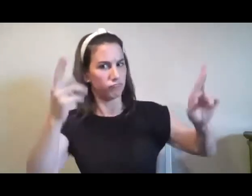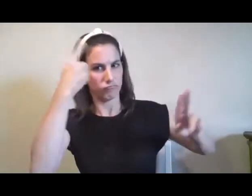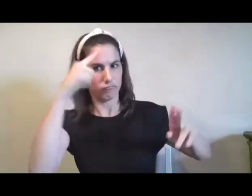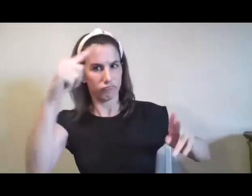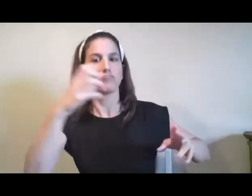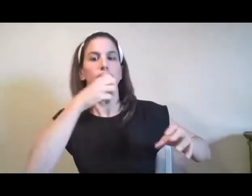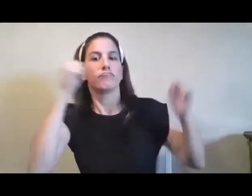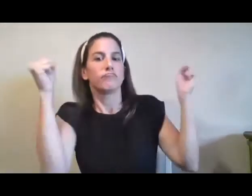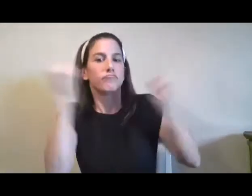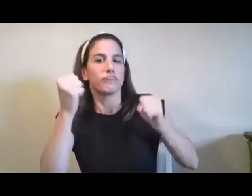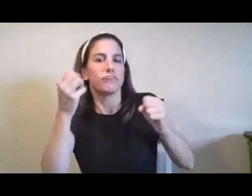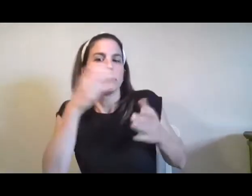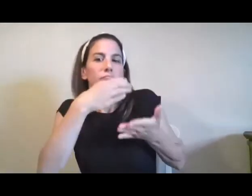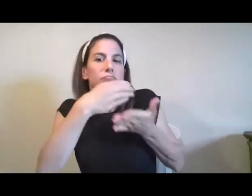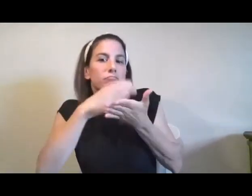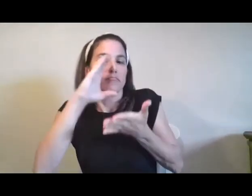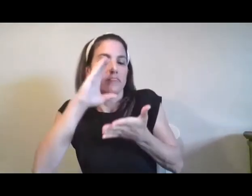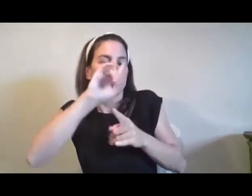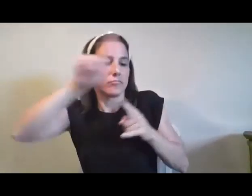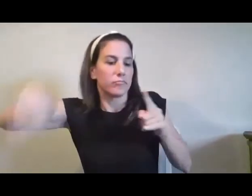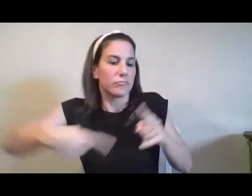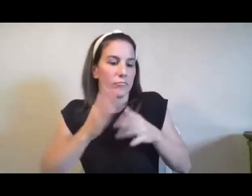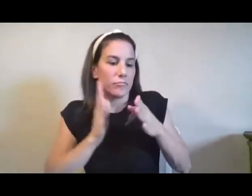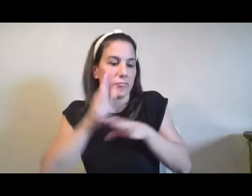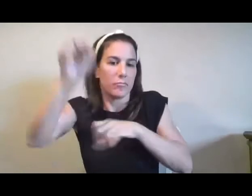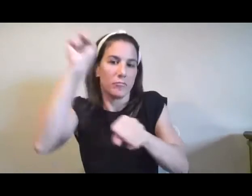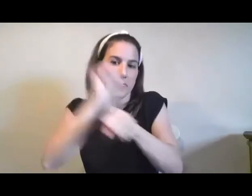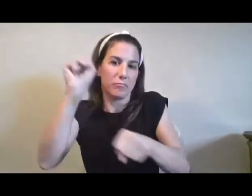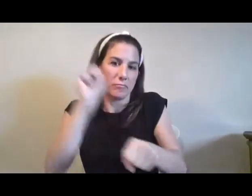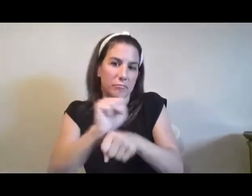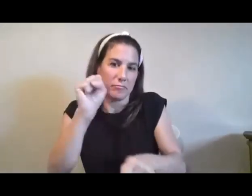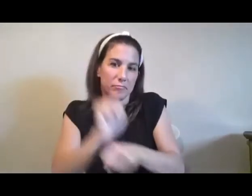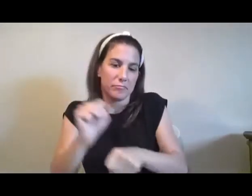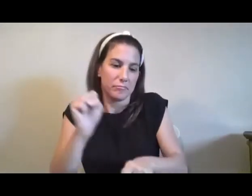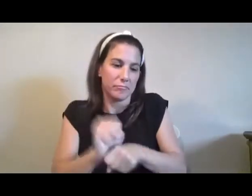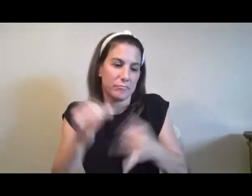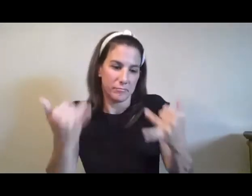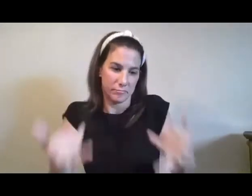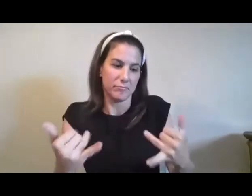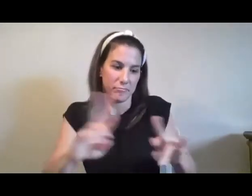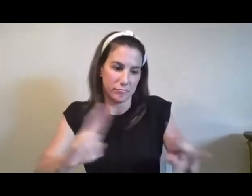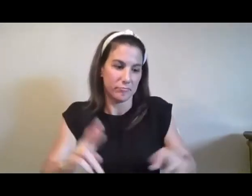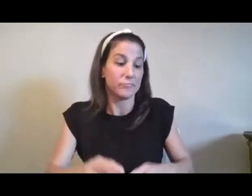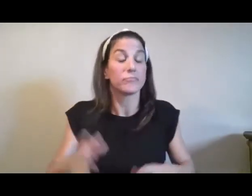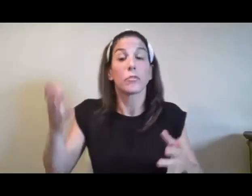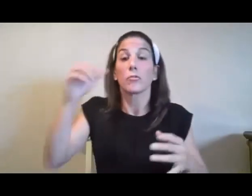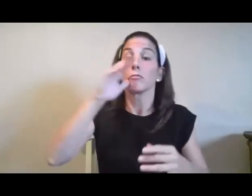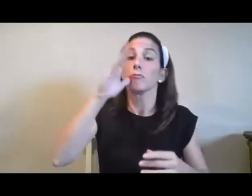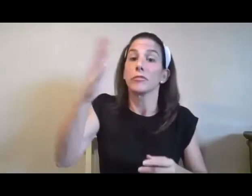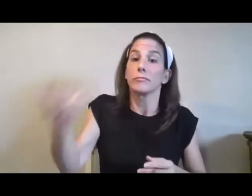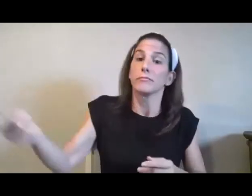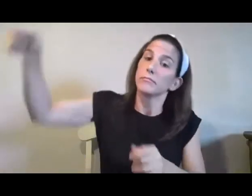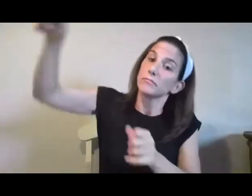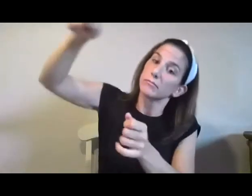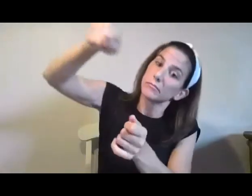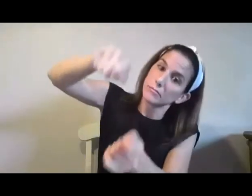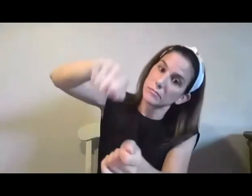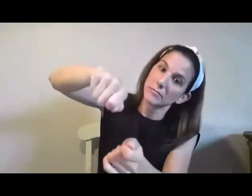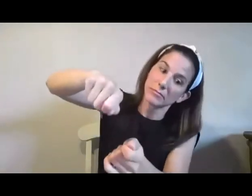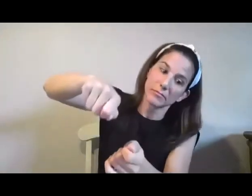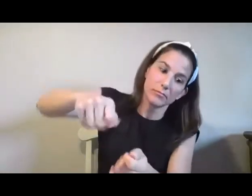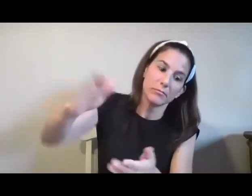cool drink after all that whirling and waving." While Graham poured the pitcher, she whistled a song.